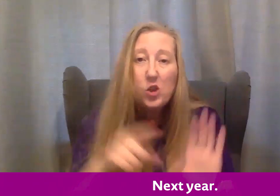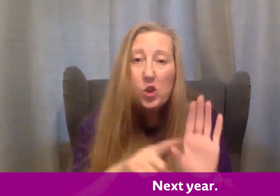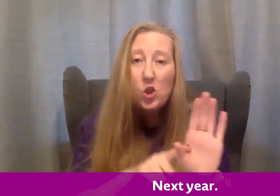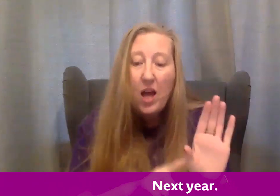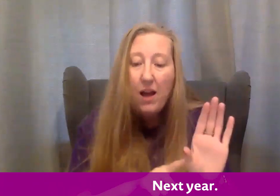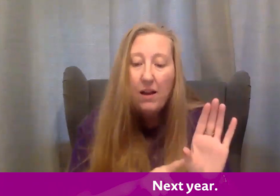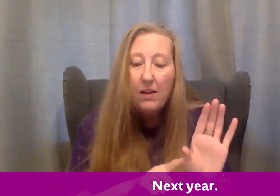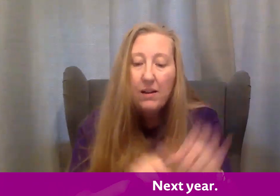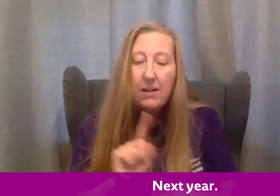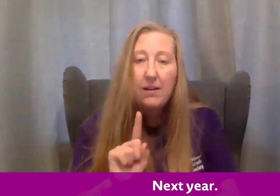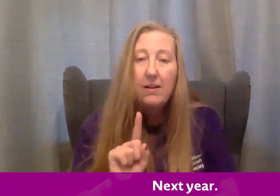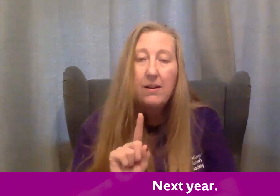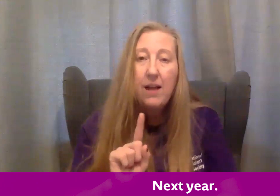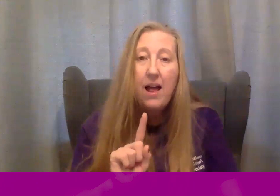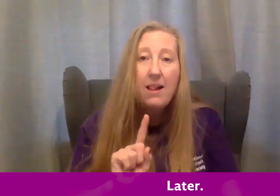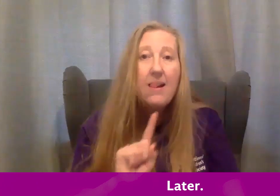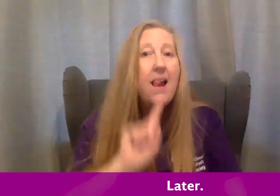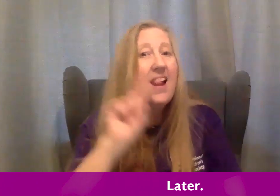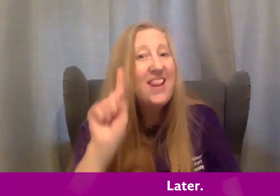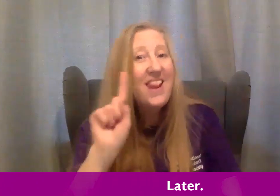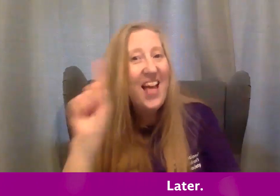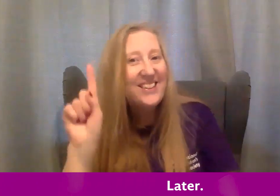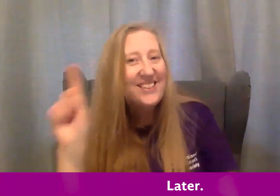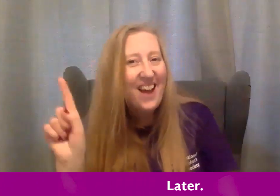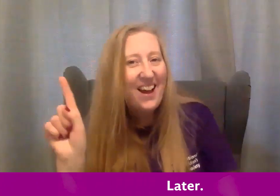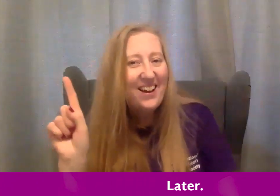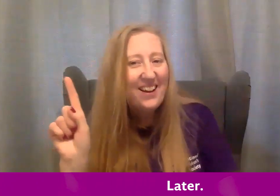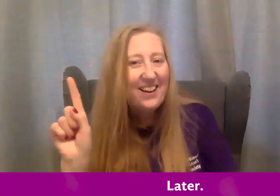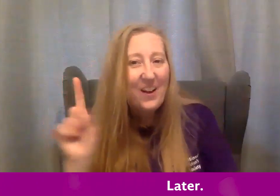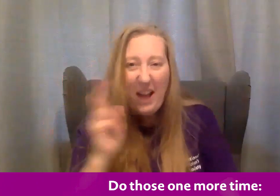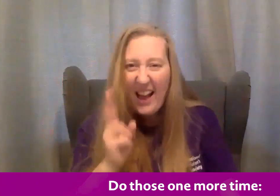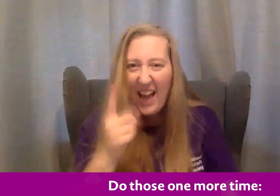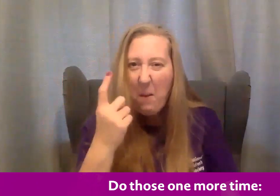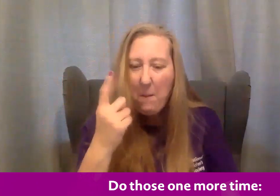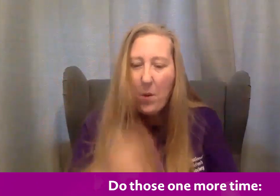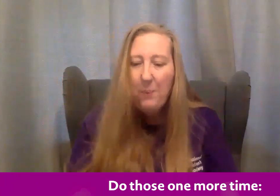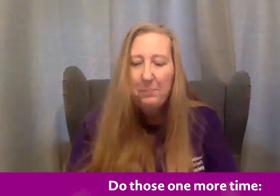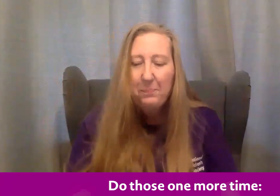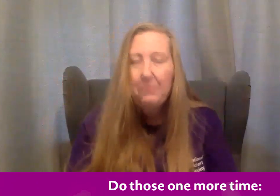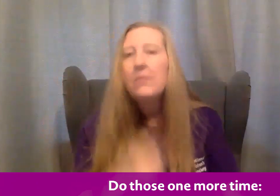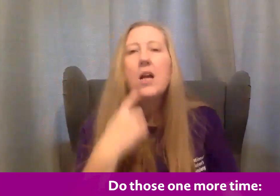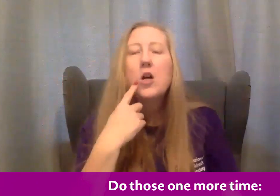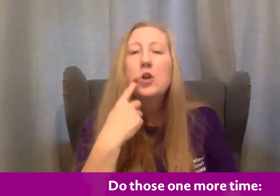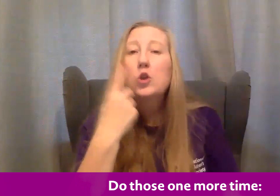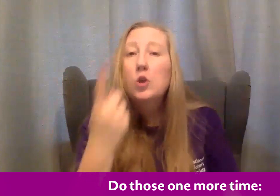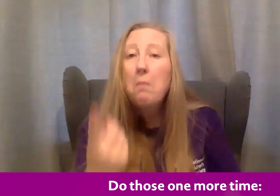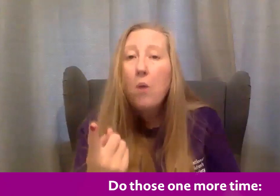Next year. Later. Later. Do those one more time.